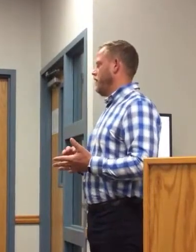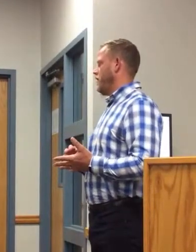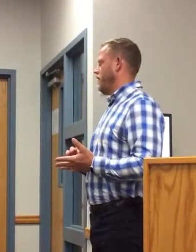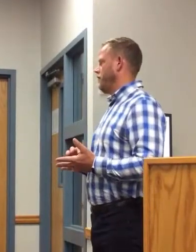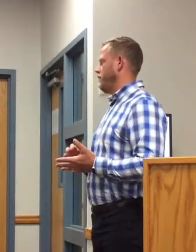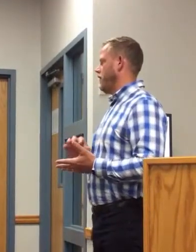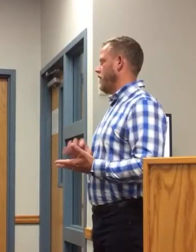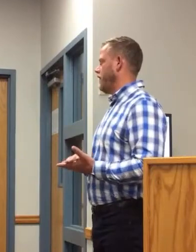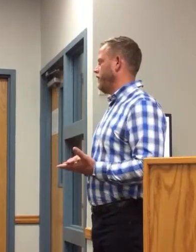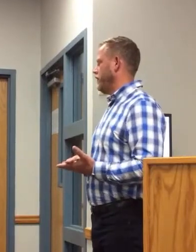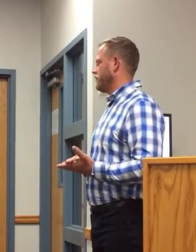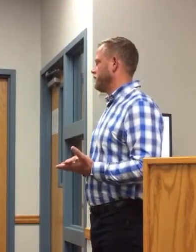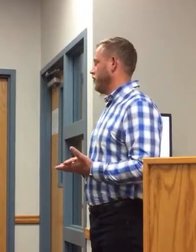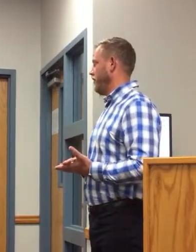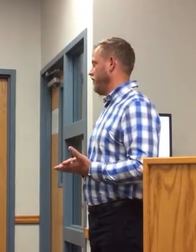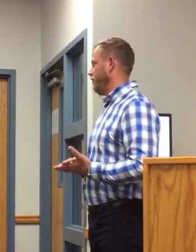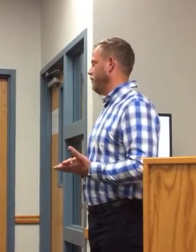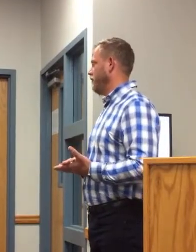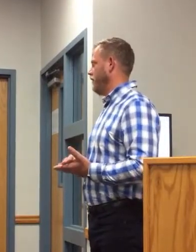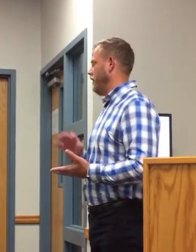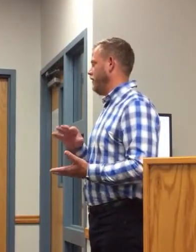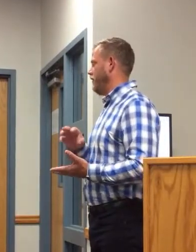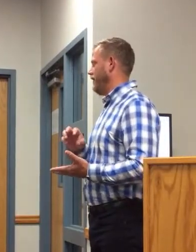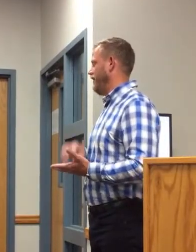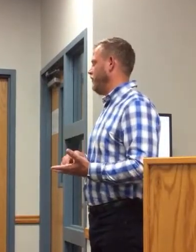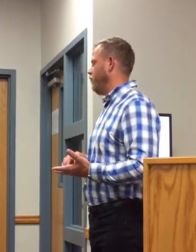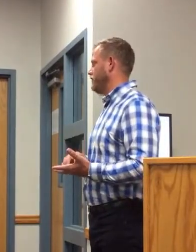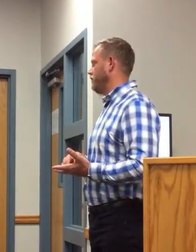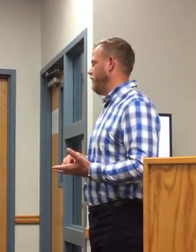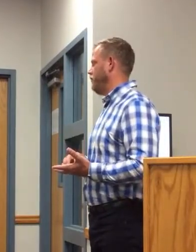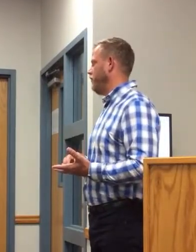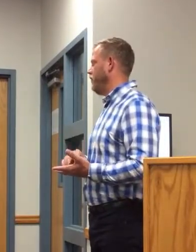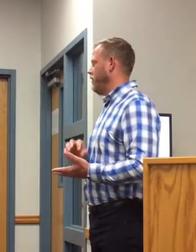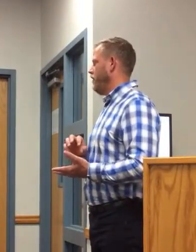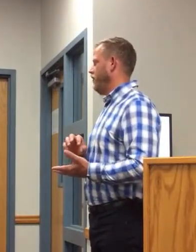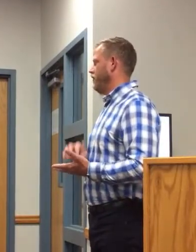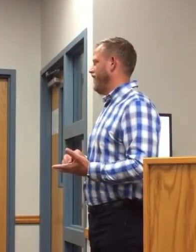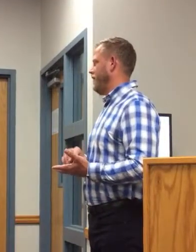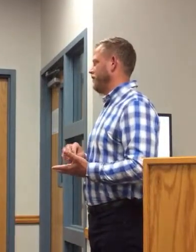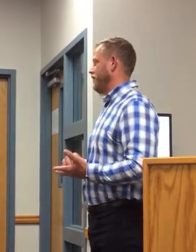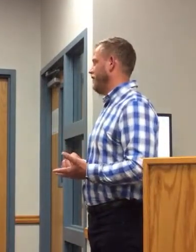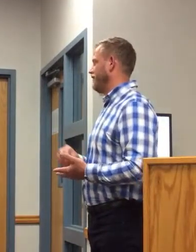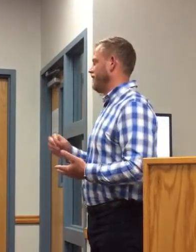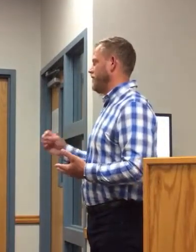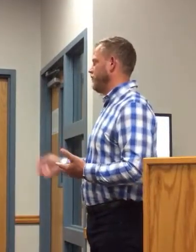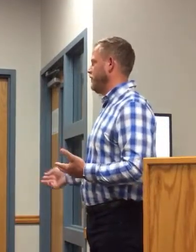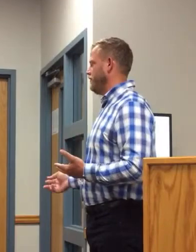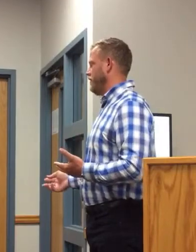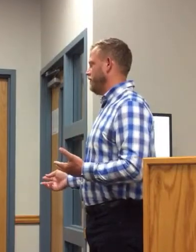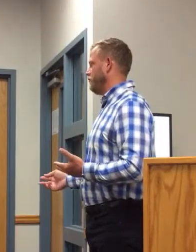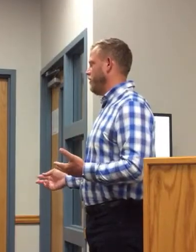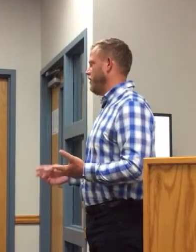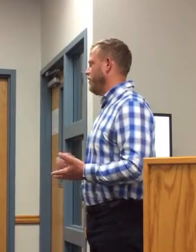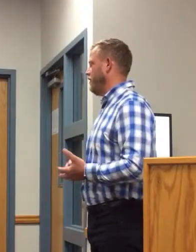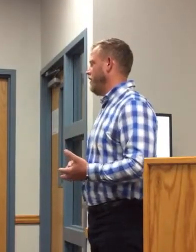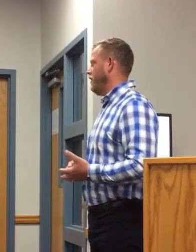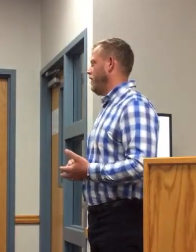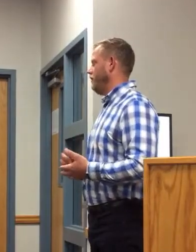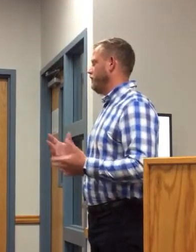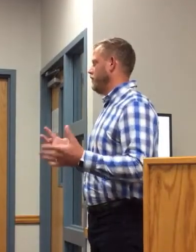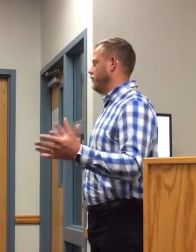is a lot of our spring and even winter people, their camps aren't even scheduled until